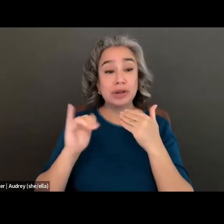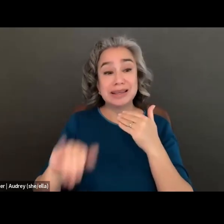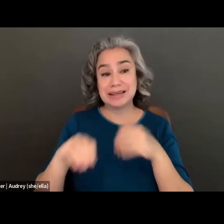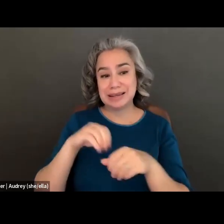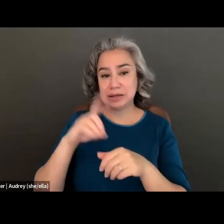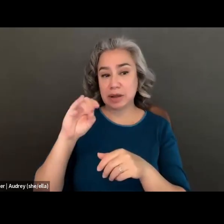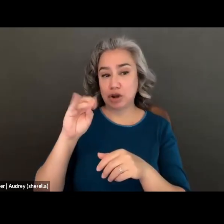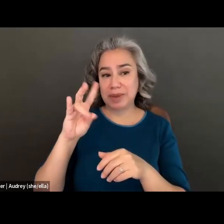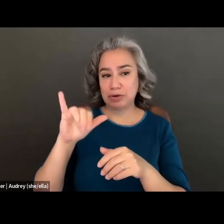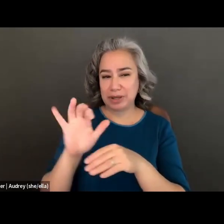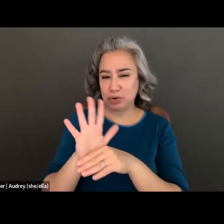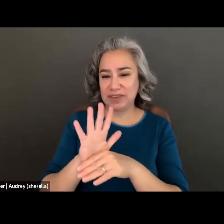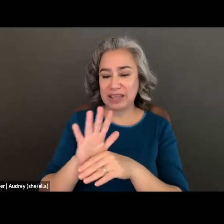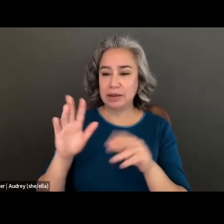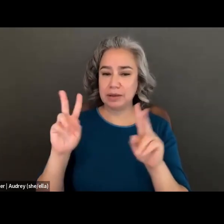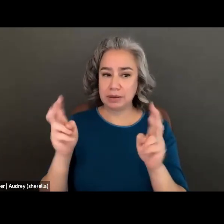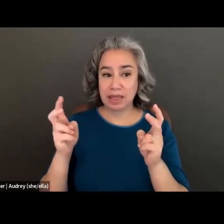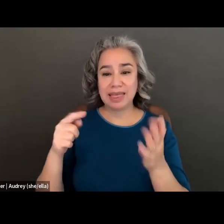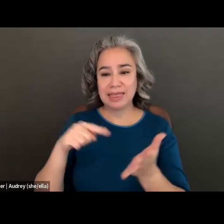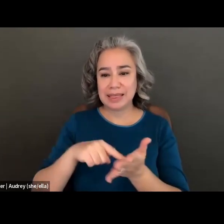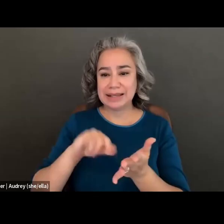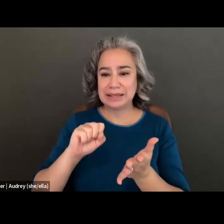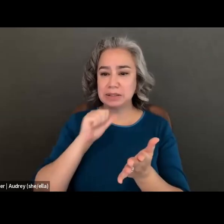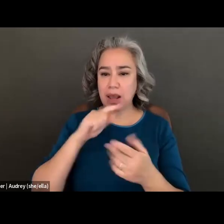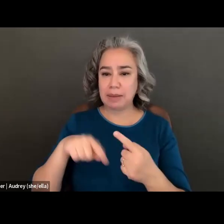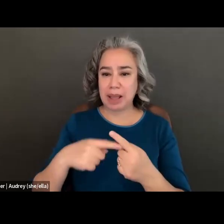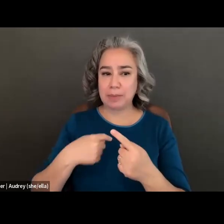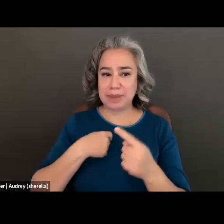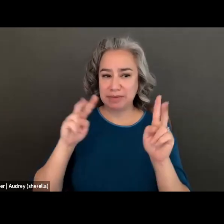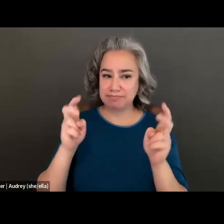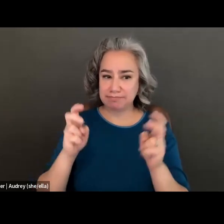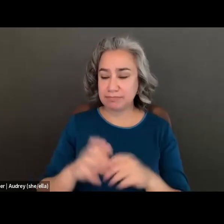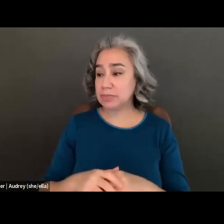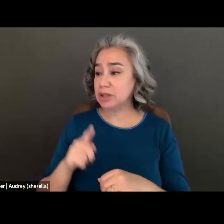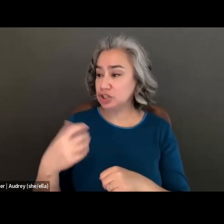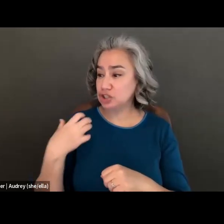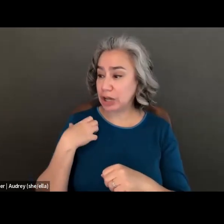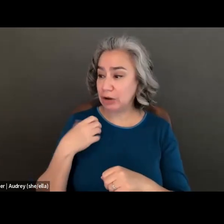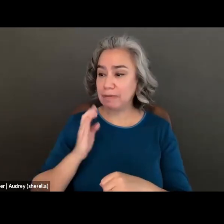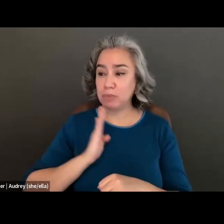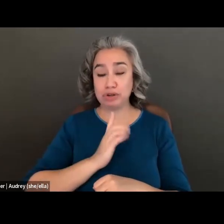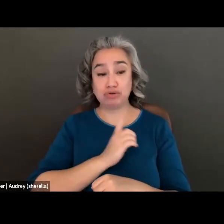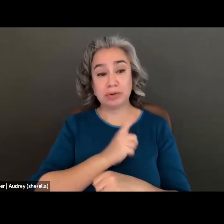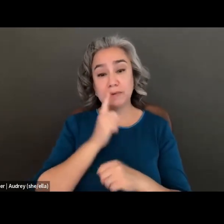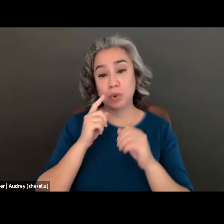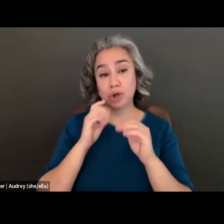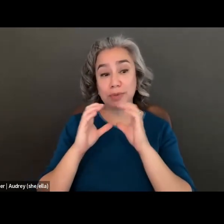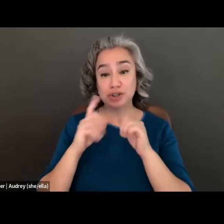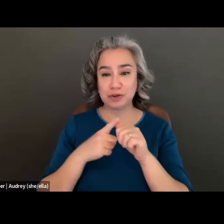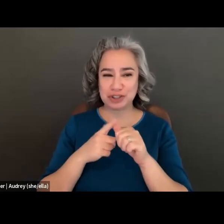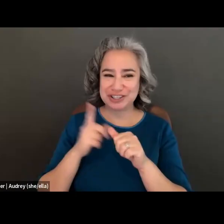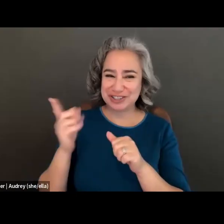Me. Jordyn is also the chair of the board of directors of Communication First, and as such, she